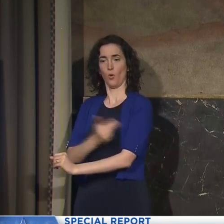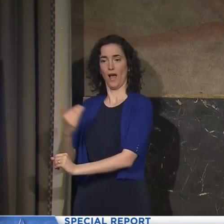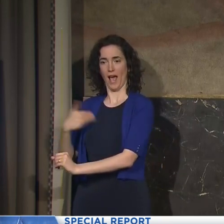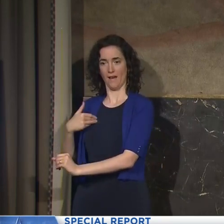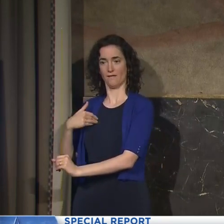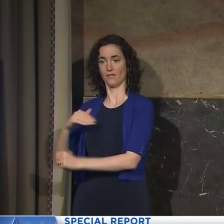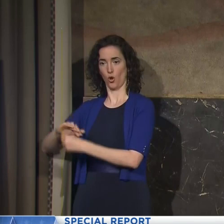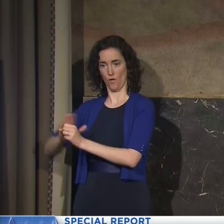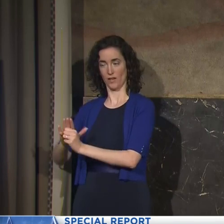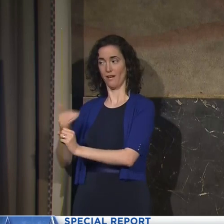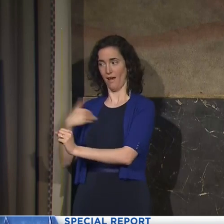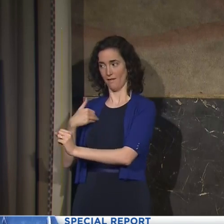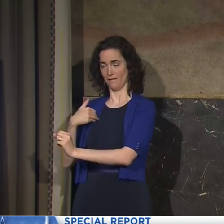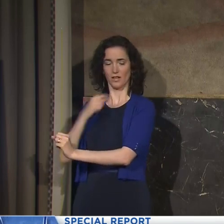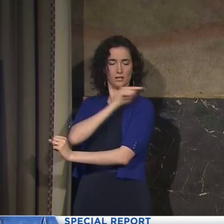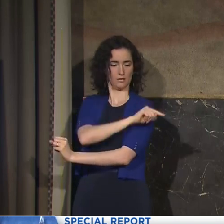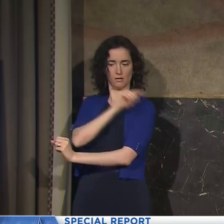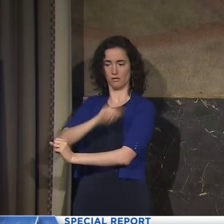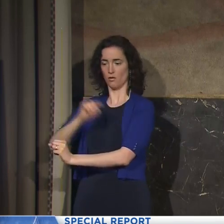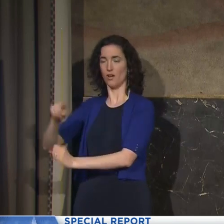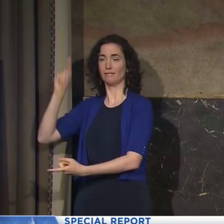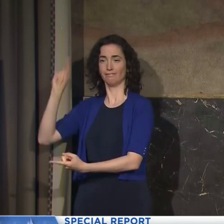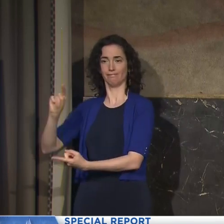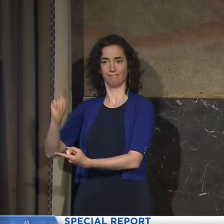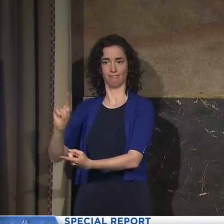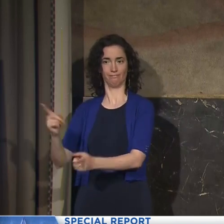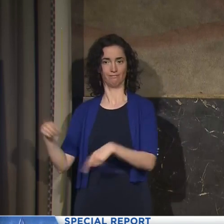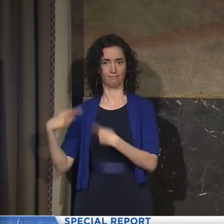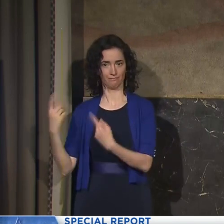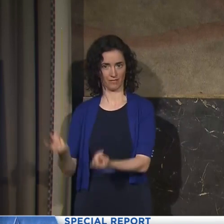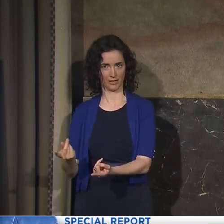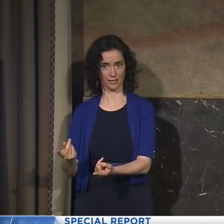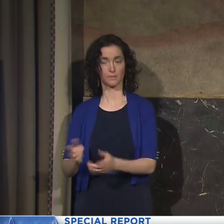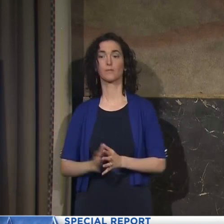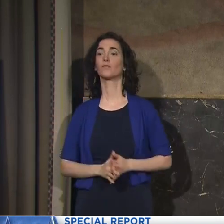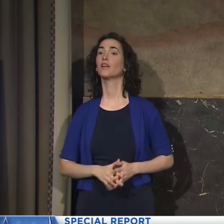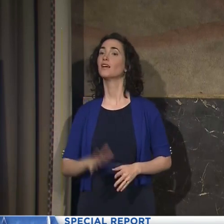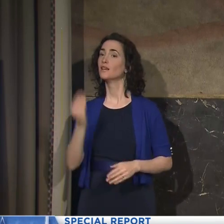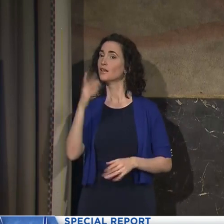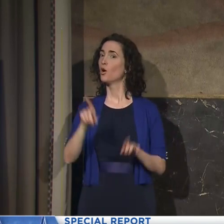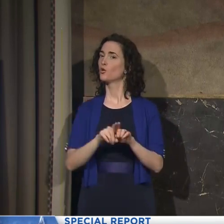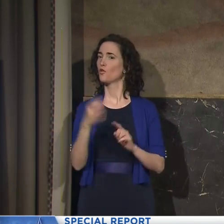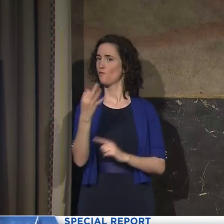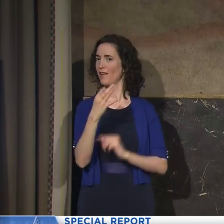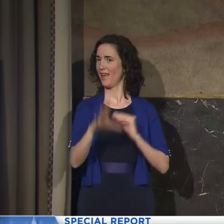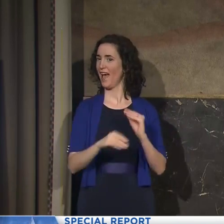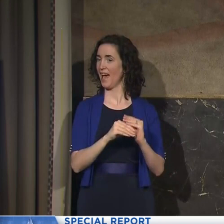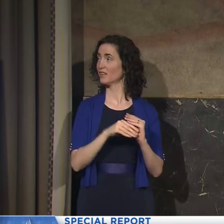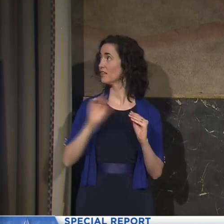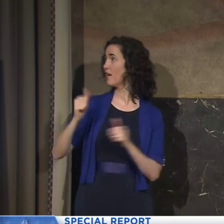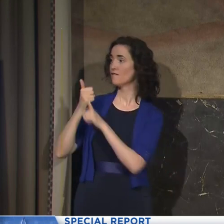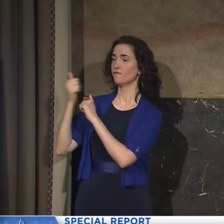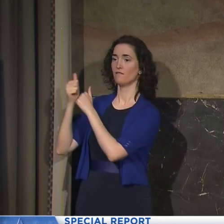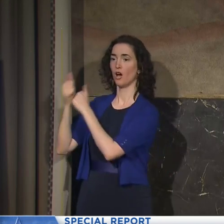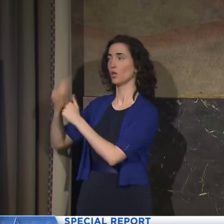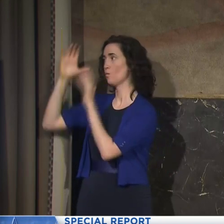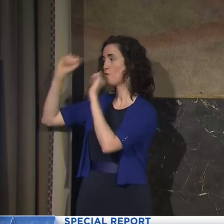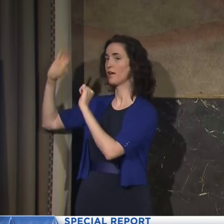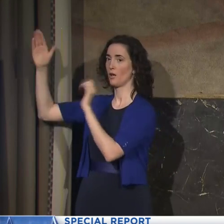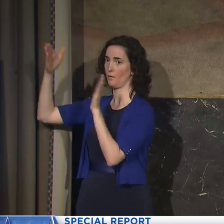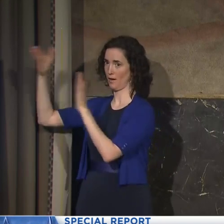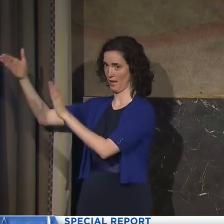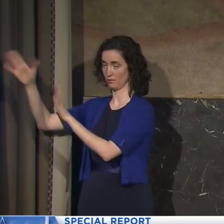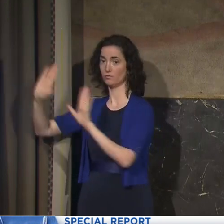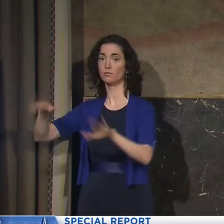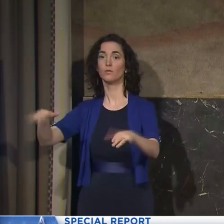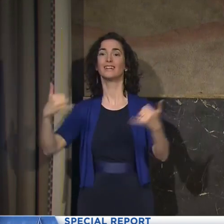In addition, as we outlined on Friday, and this too is part of the President's plan, we now have more testing capacity